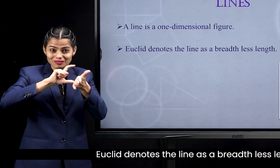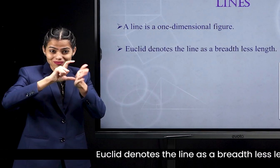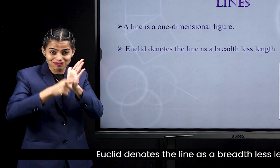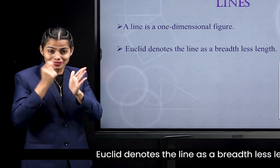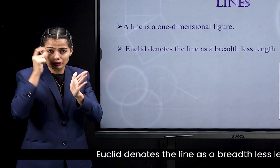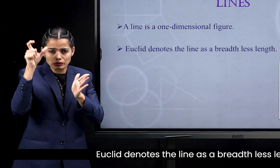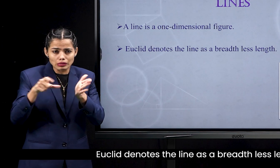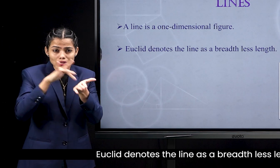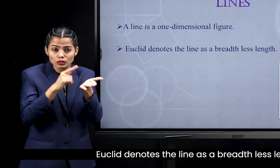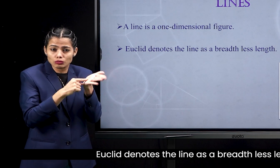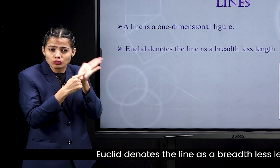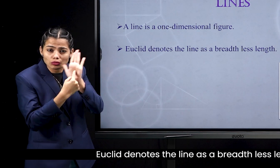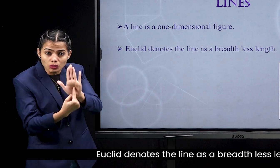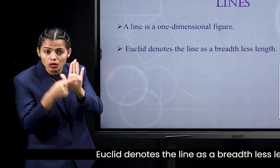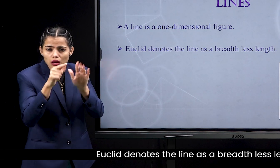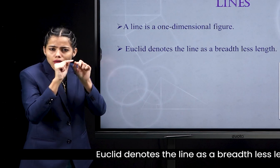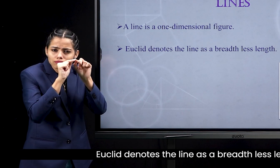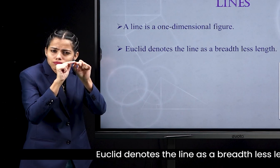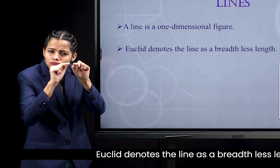Euclid denotes the line as a breadth less length.